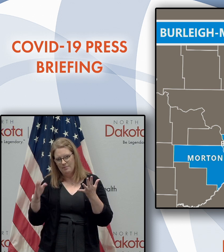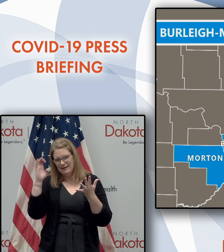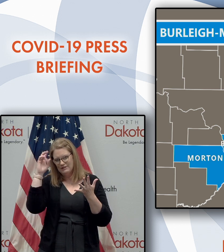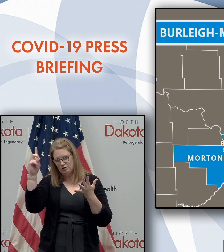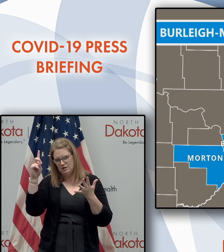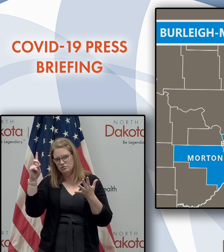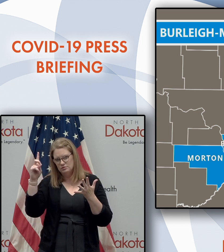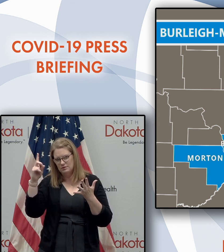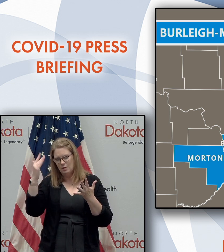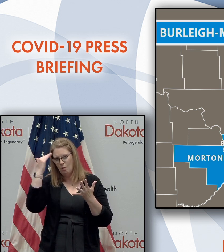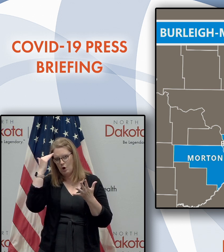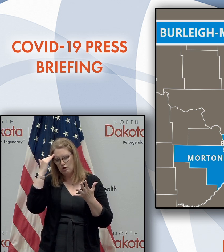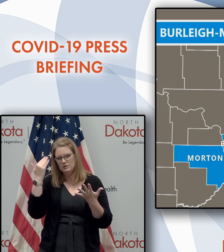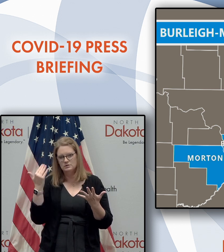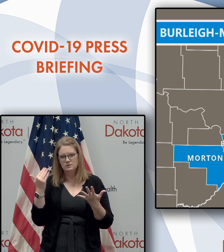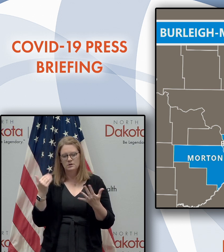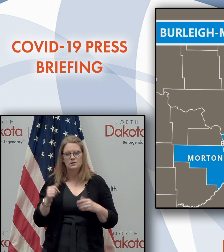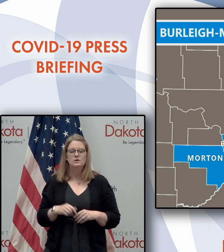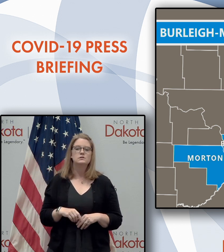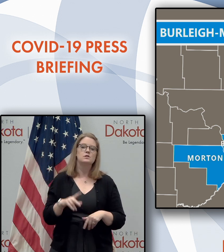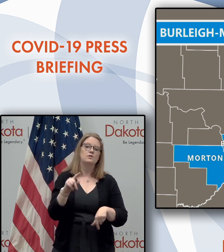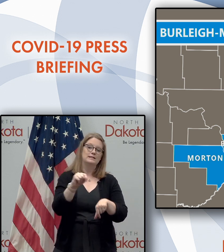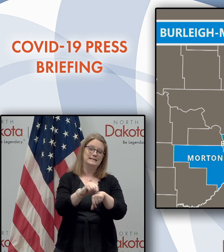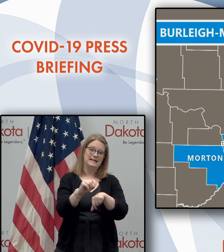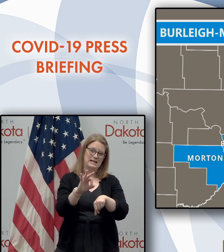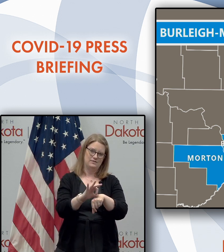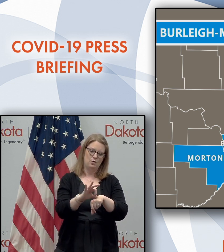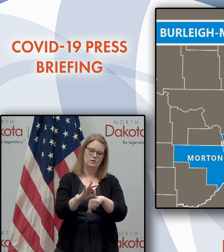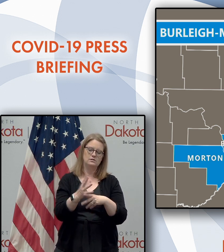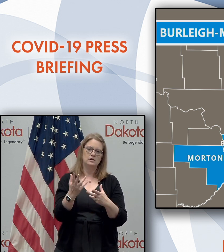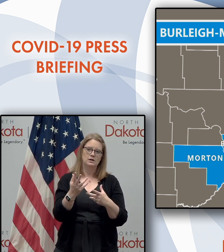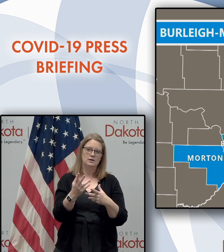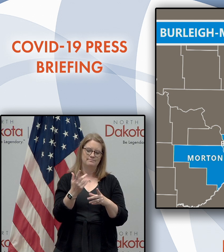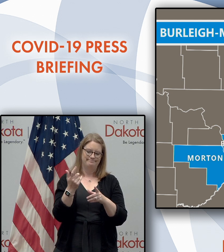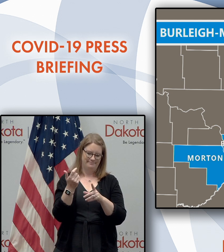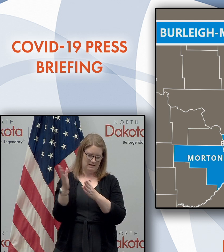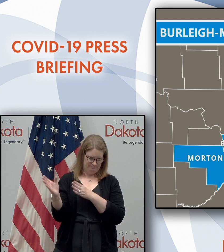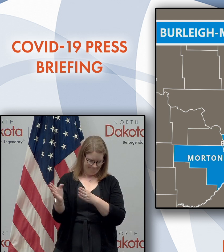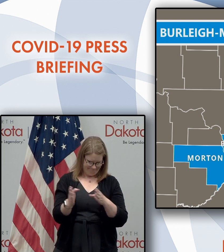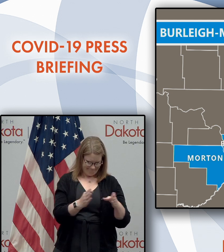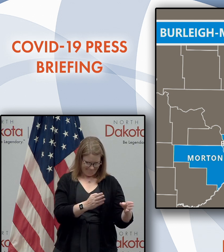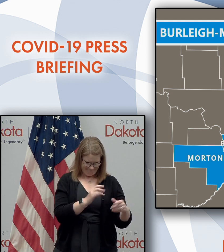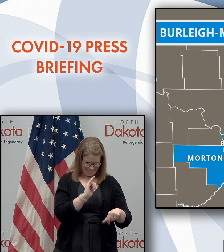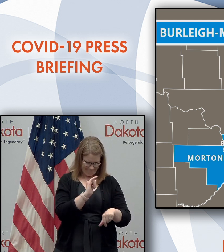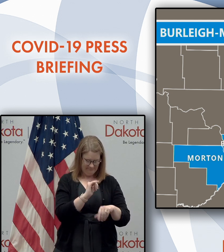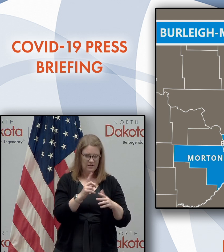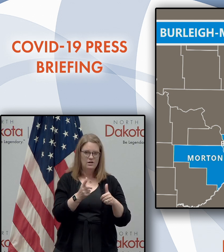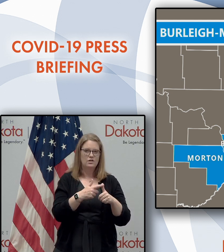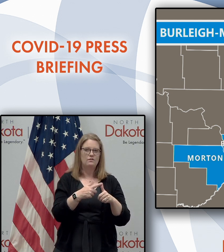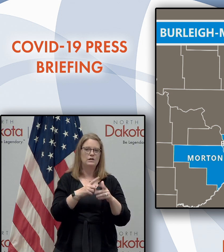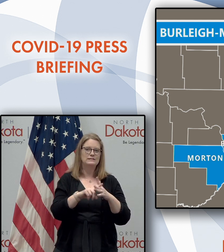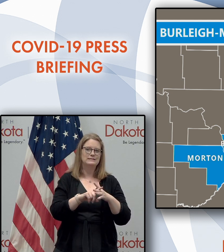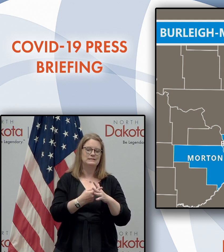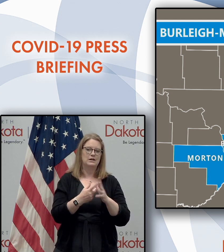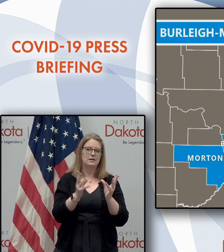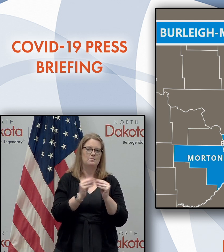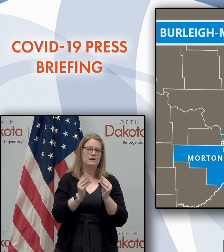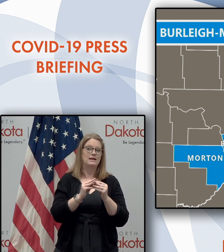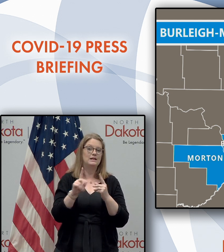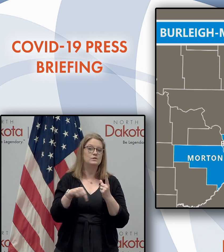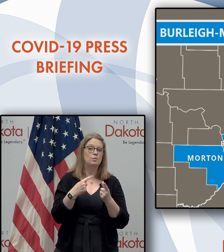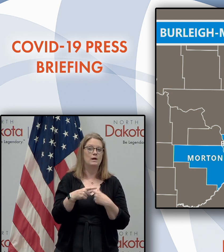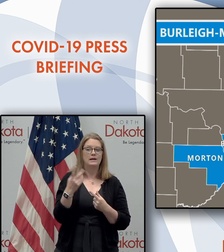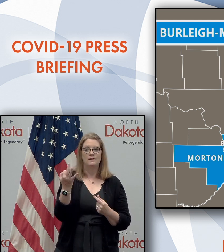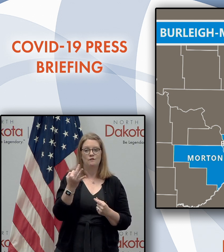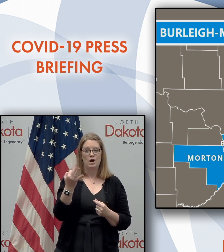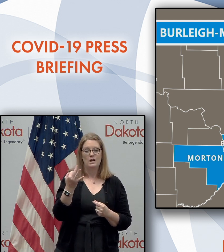education and awareness. The task force has been getting organizing. They've got their kickoff meeting for the full task force on Friday,